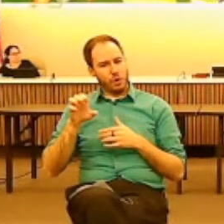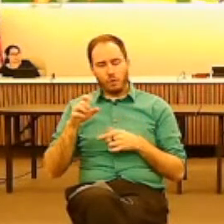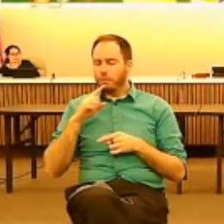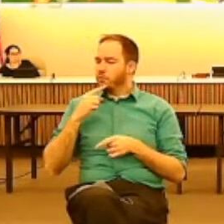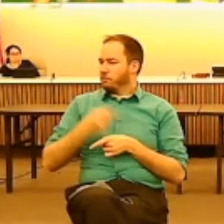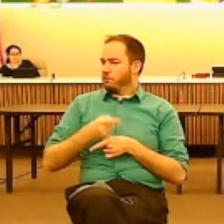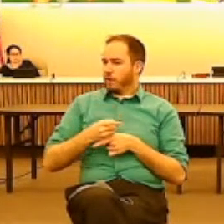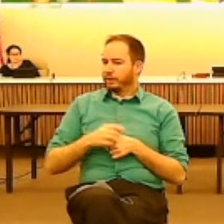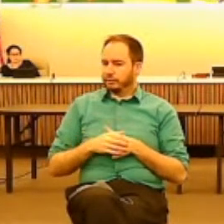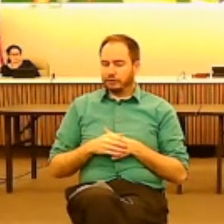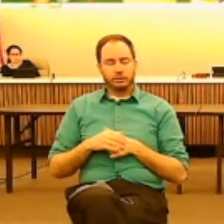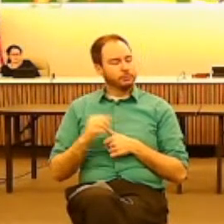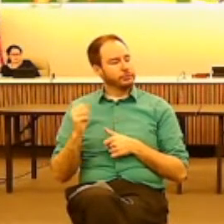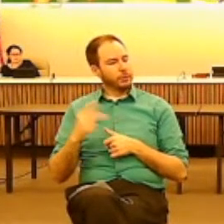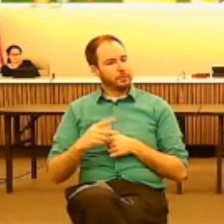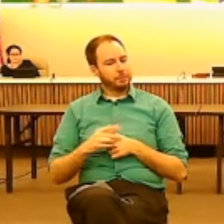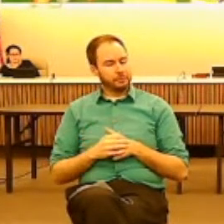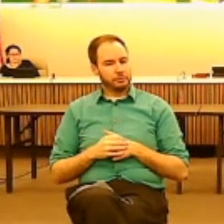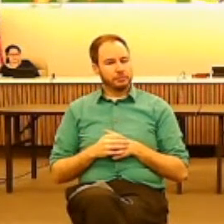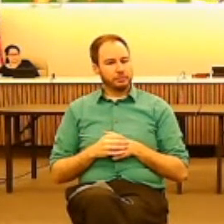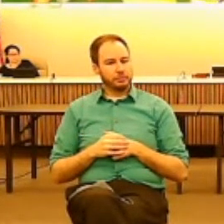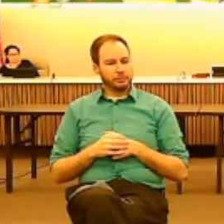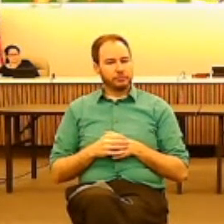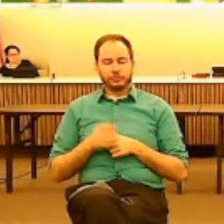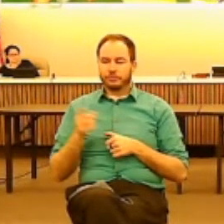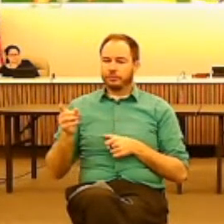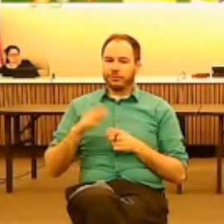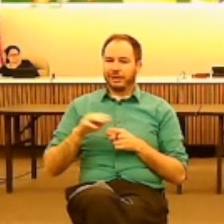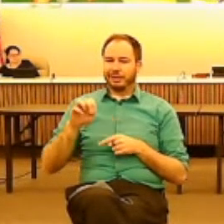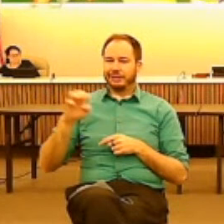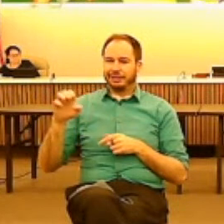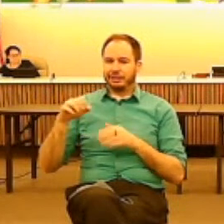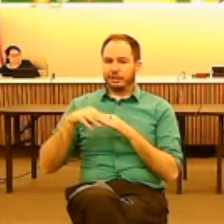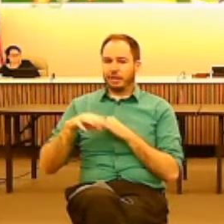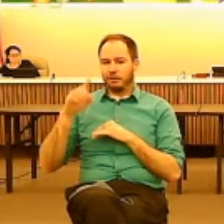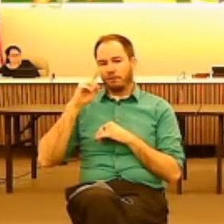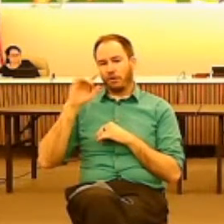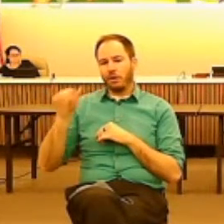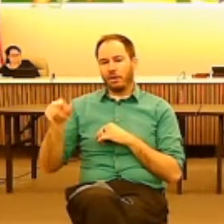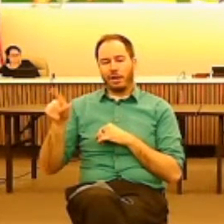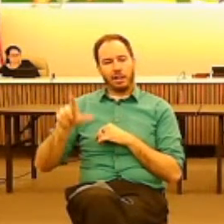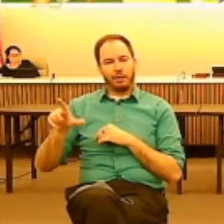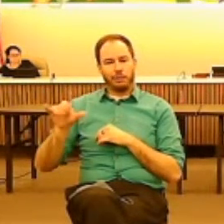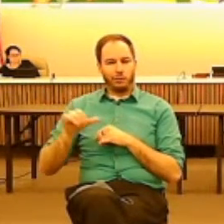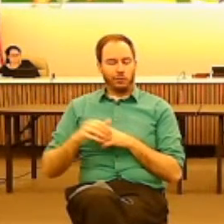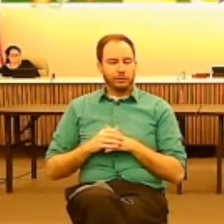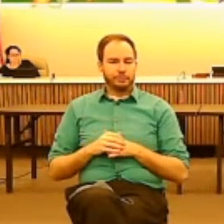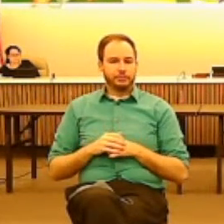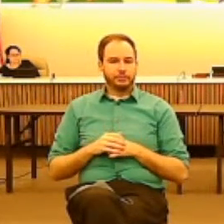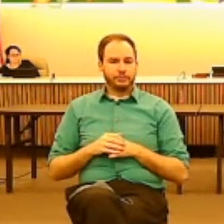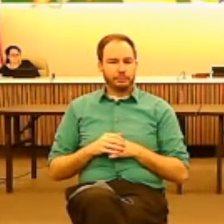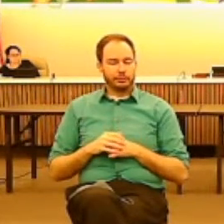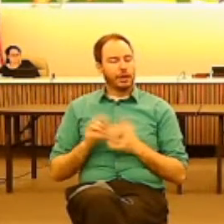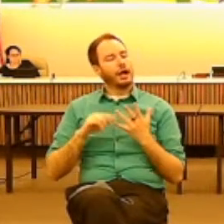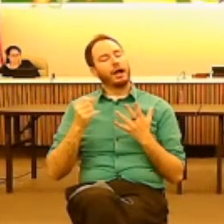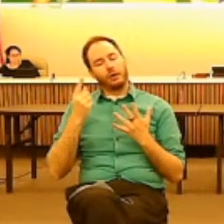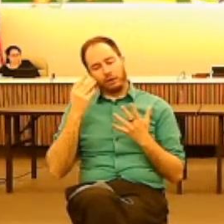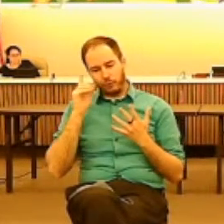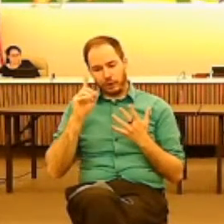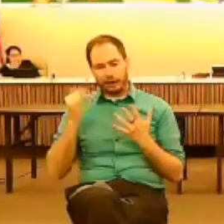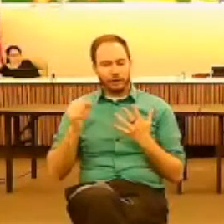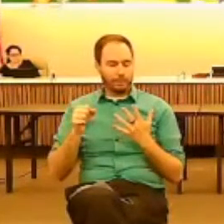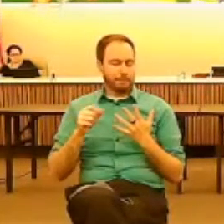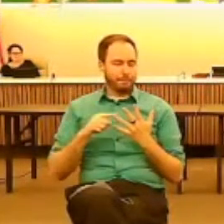Arena? Okay. Yep. Gotcha. That And makes it's sense also the eastern entrance into the library. then. Yes. And